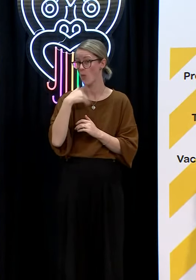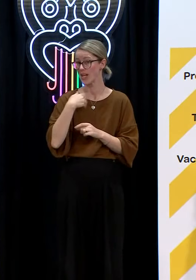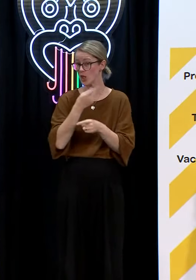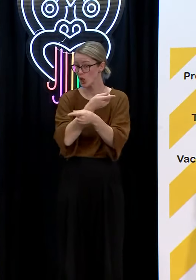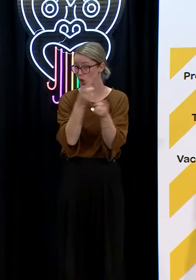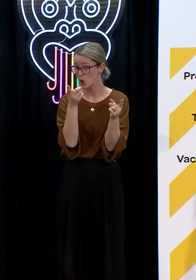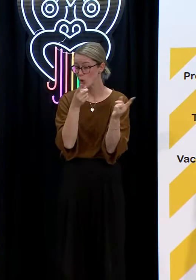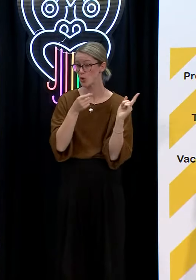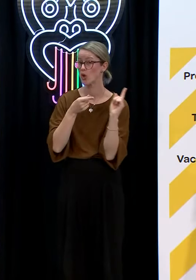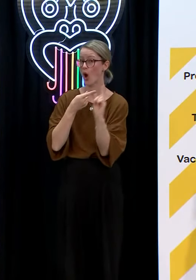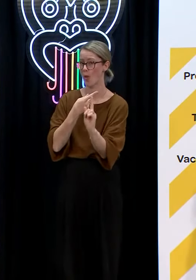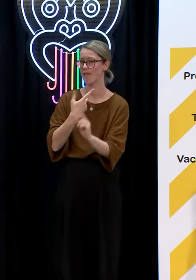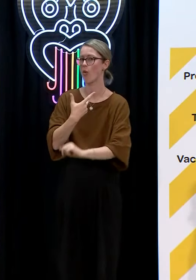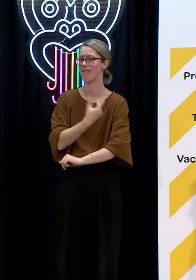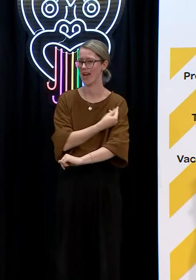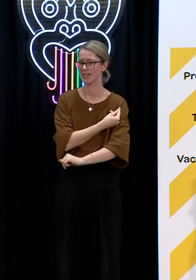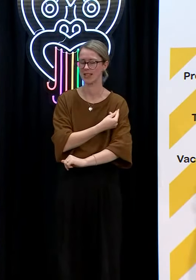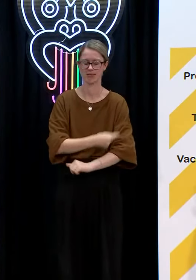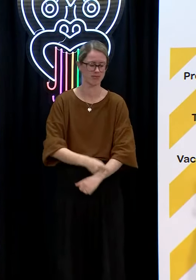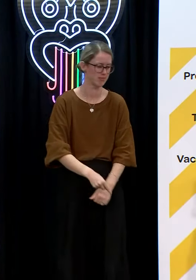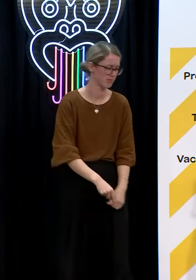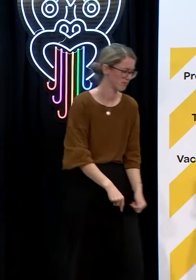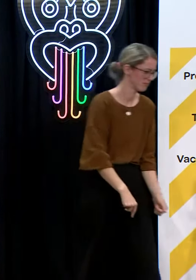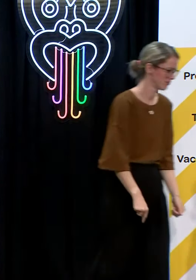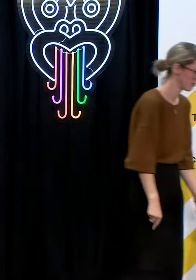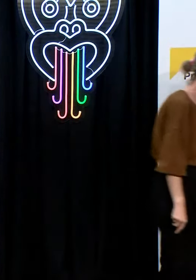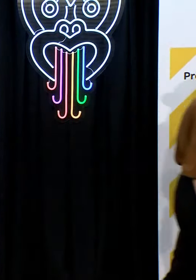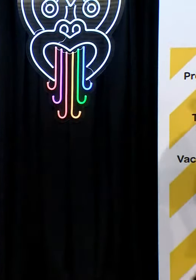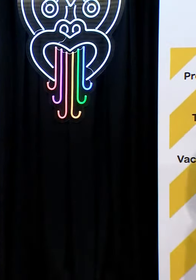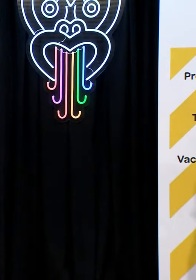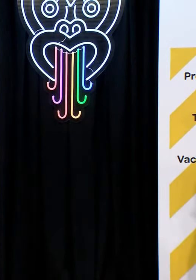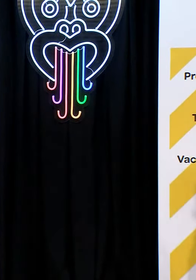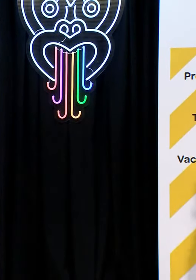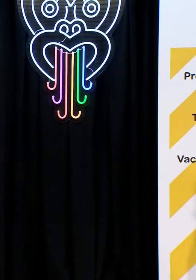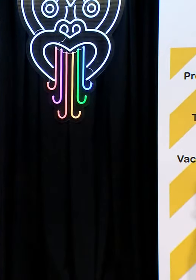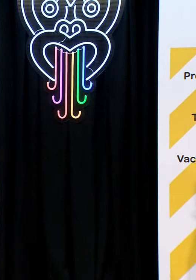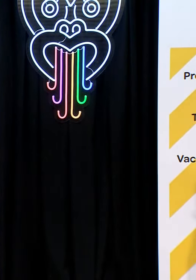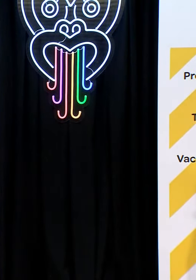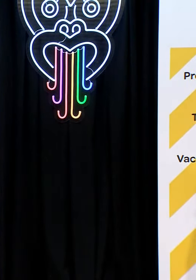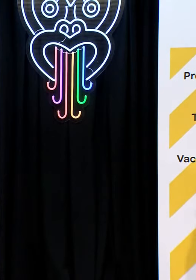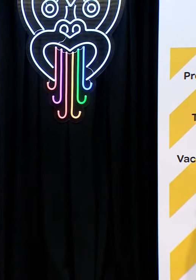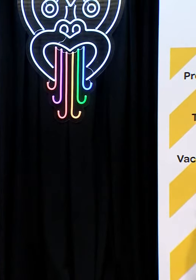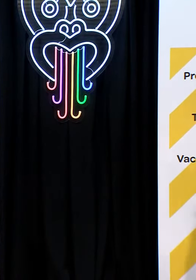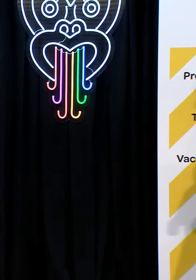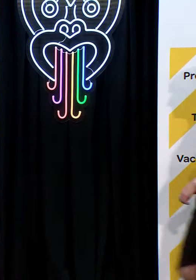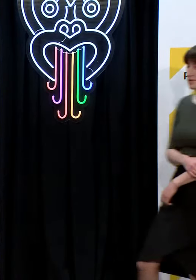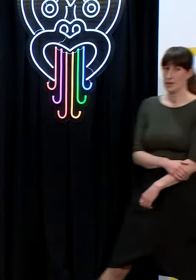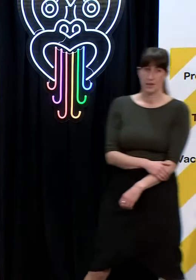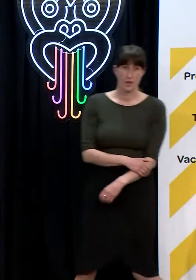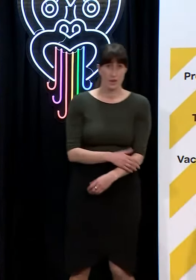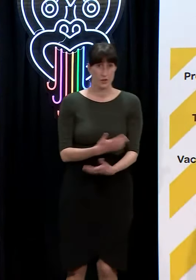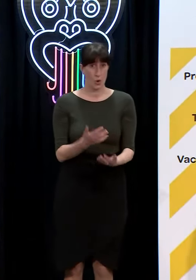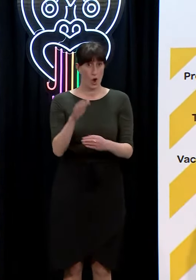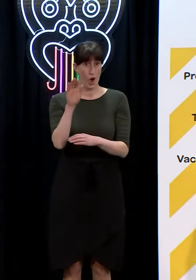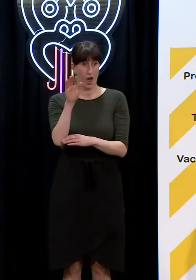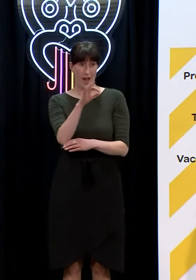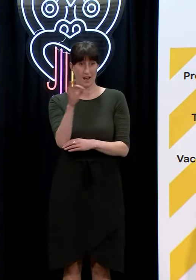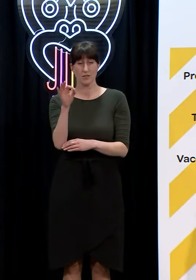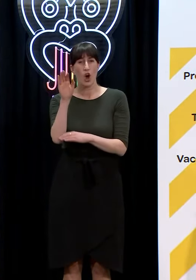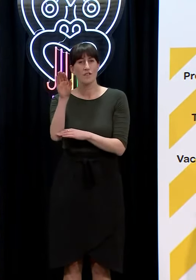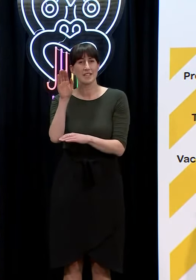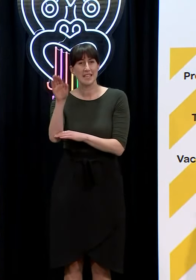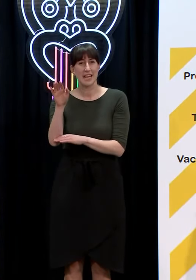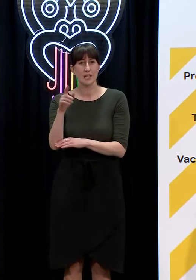Kiwis coming forward to get their vaccines. The division, though, between the vaccinated and the unvaccinated overseas has become, in many places,